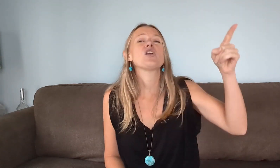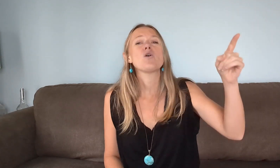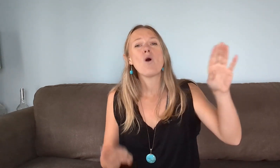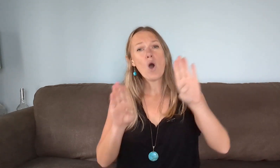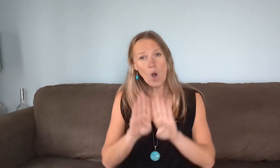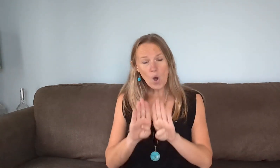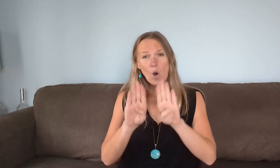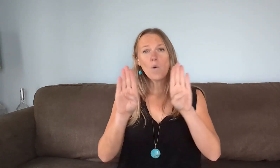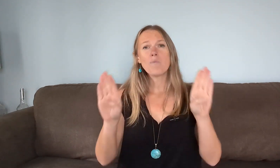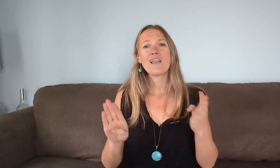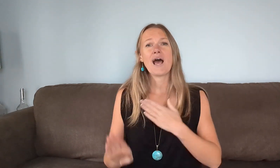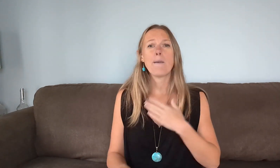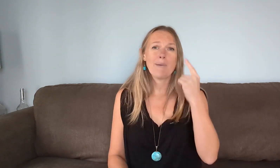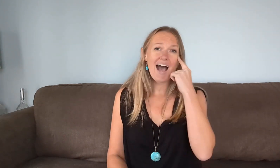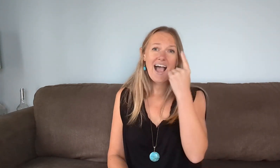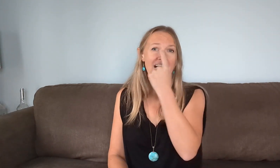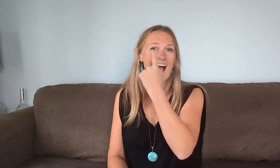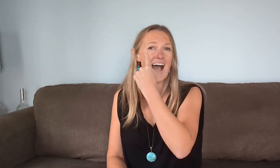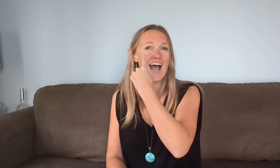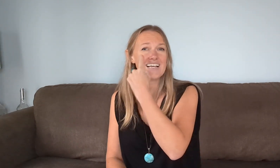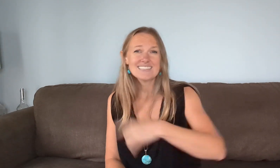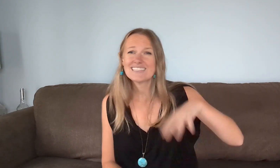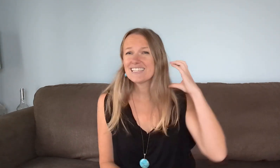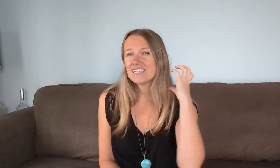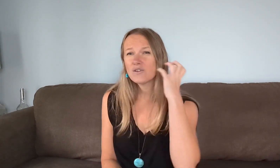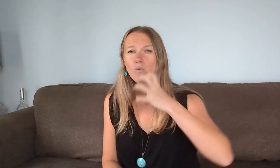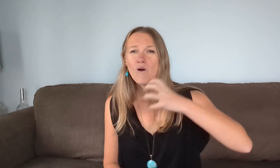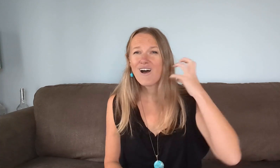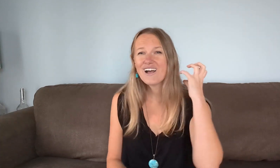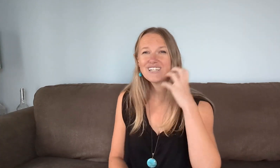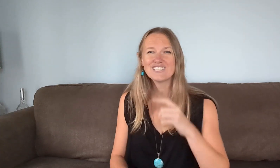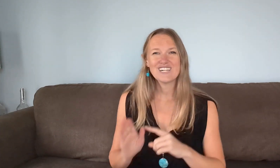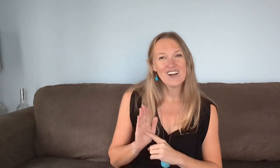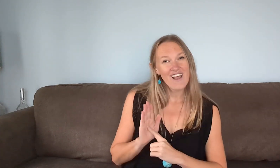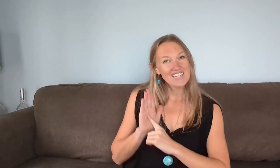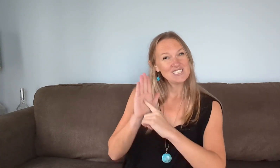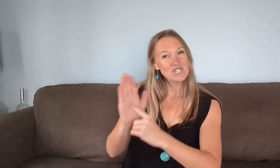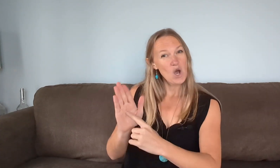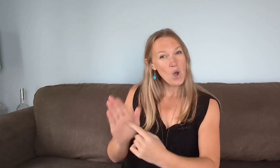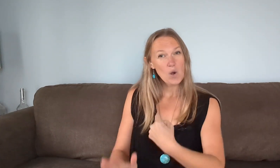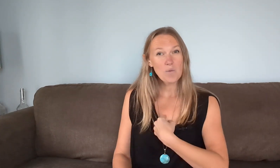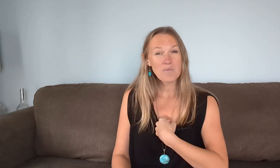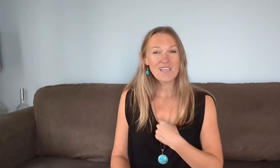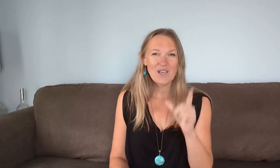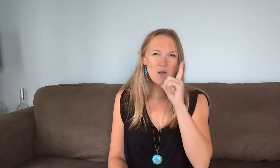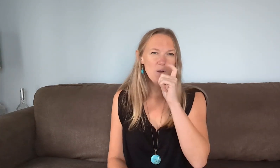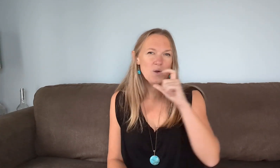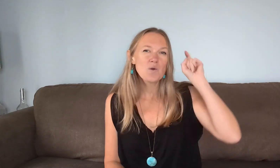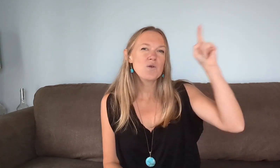you. Open up my eyes in wonder and show me who